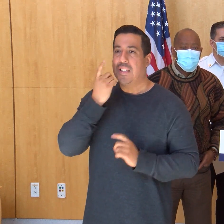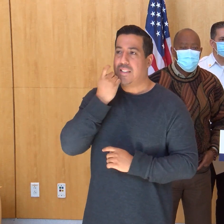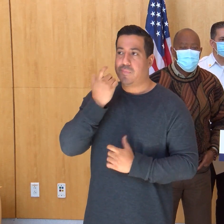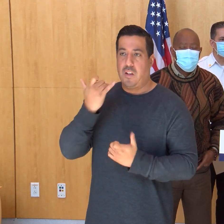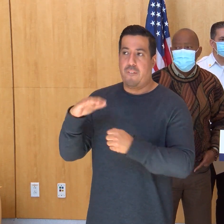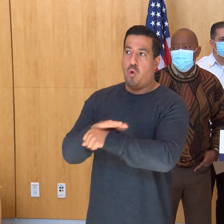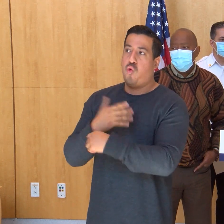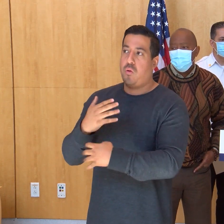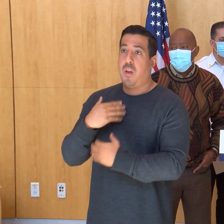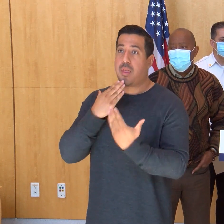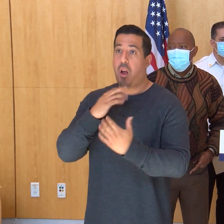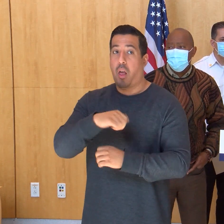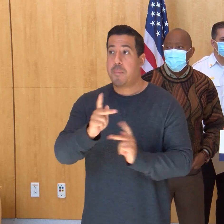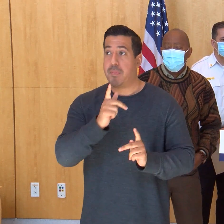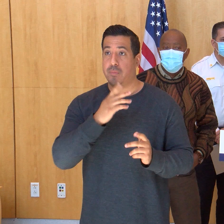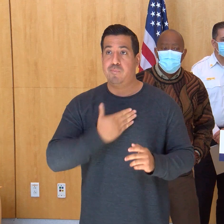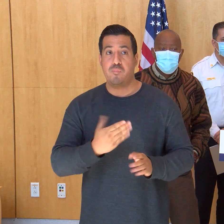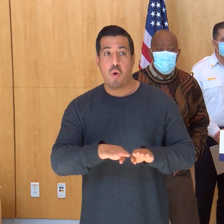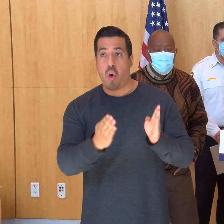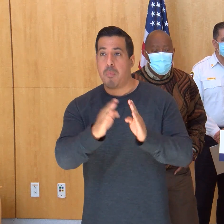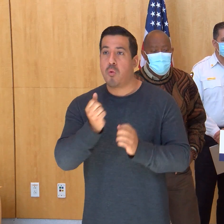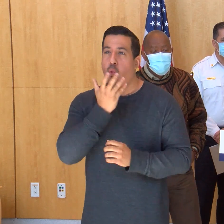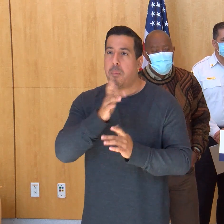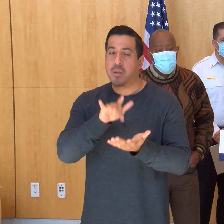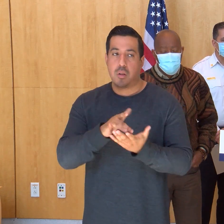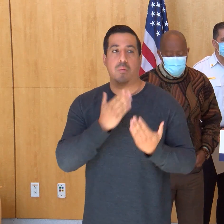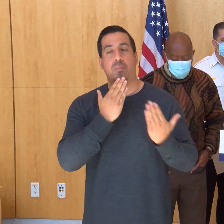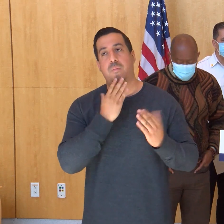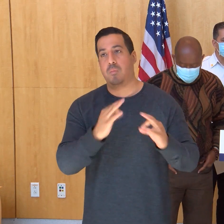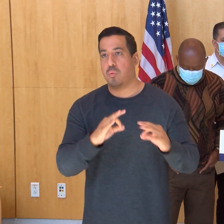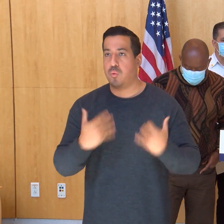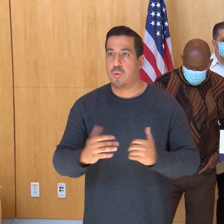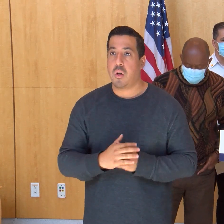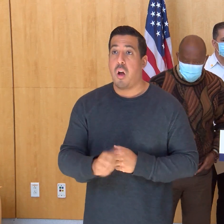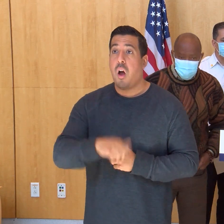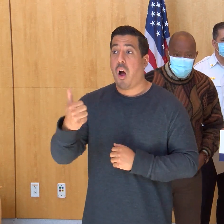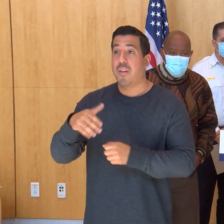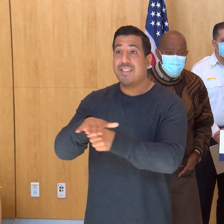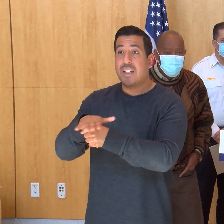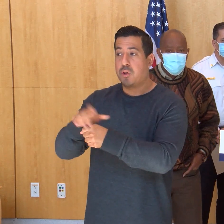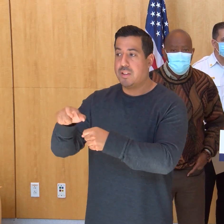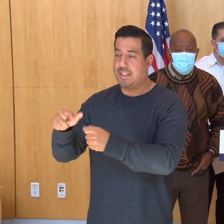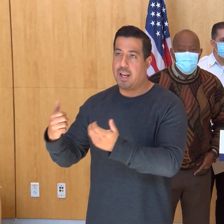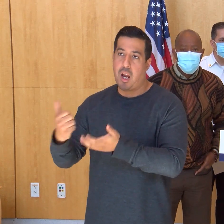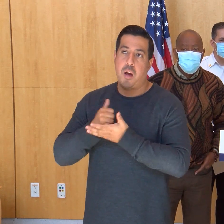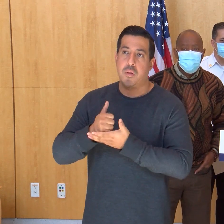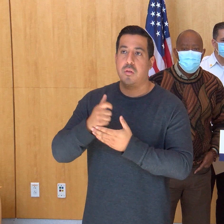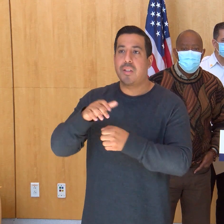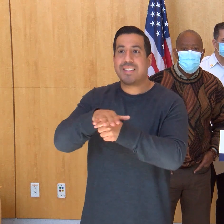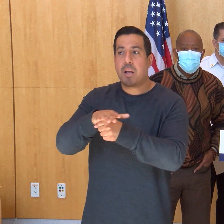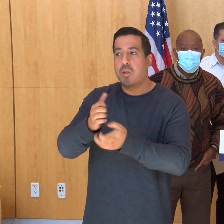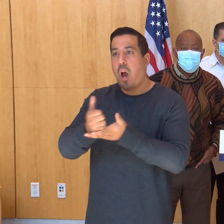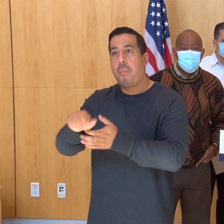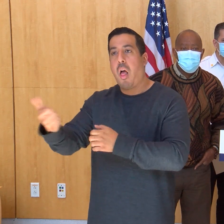we're thankful for others that are opening up the warming centers. We also need neighborhood people to pitch in. It's called Neighbors Helping